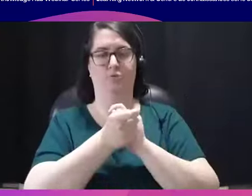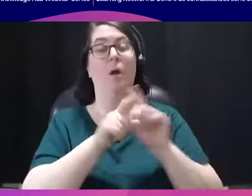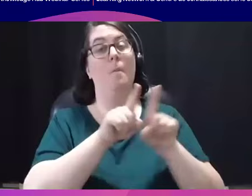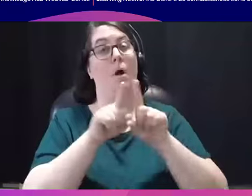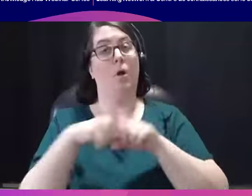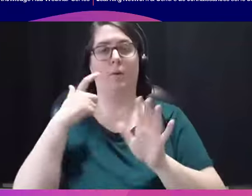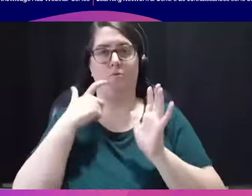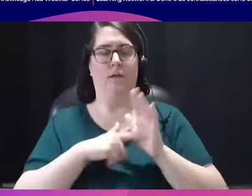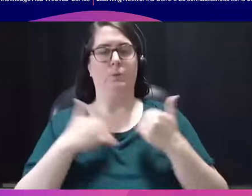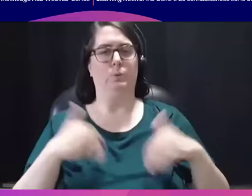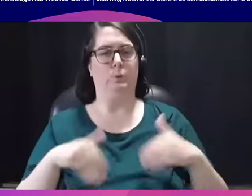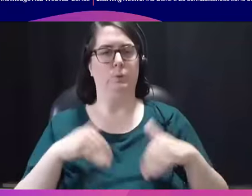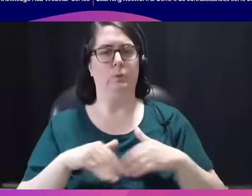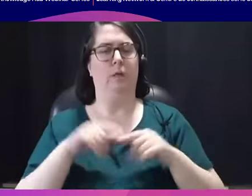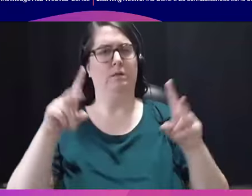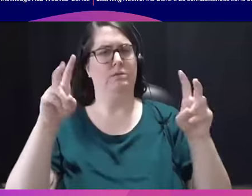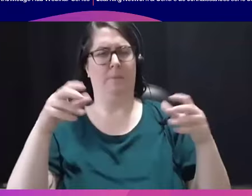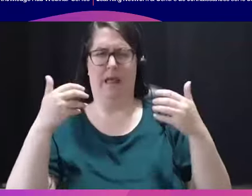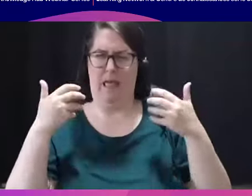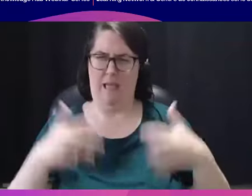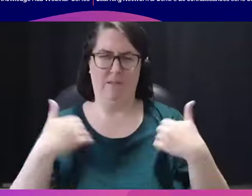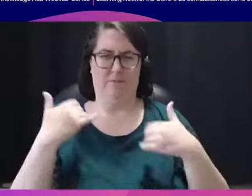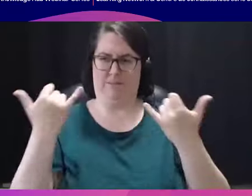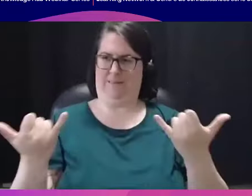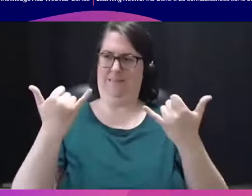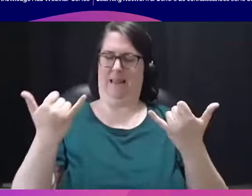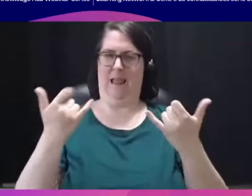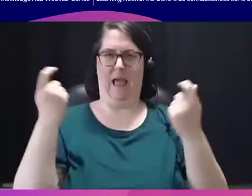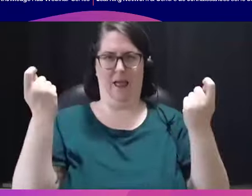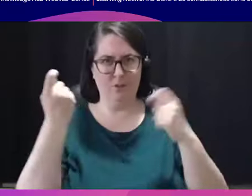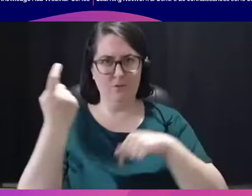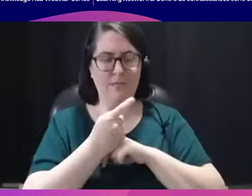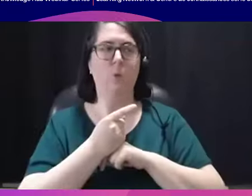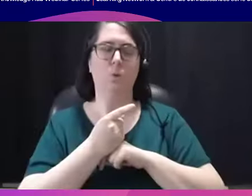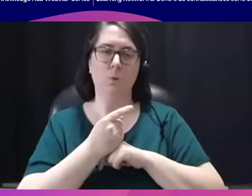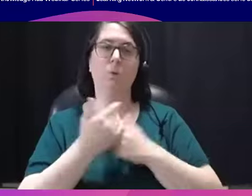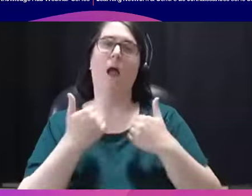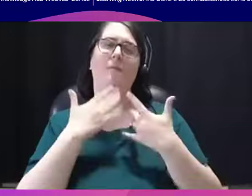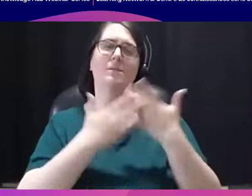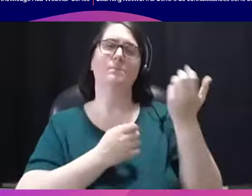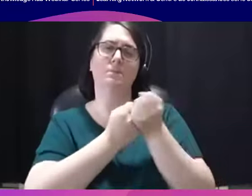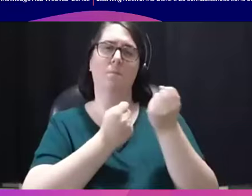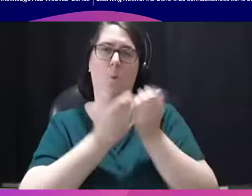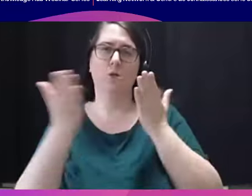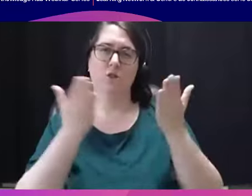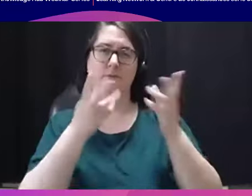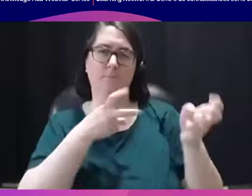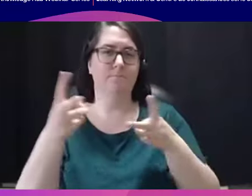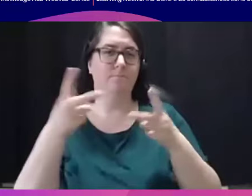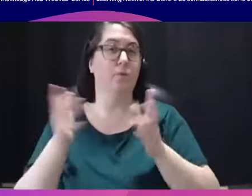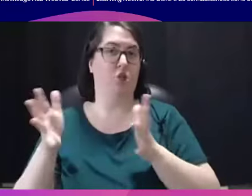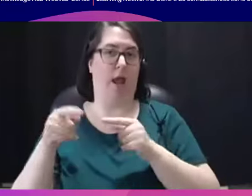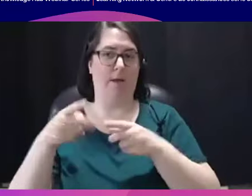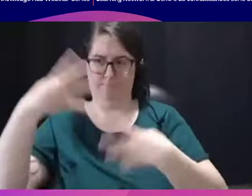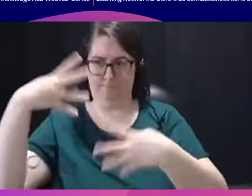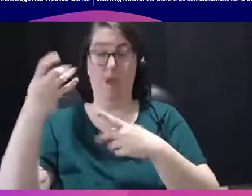the heaviness of this topic on this day. And so we will be sharing some supports and services in the chat. And if you